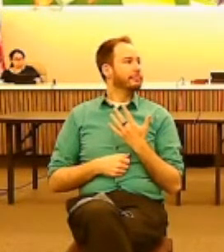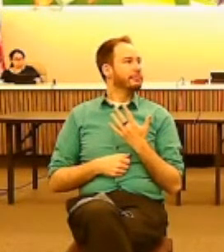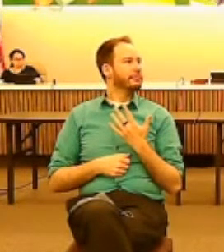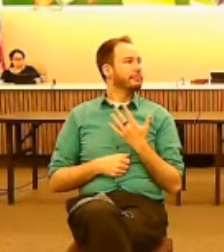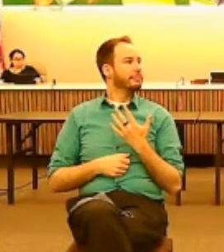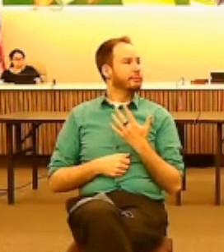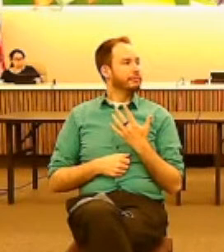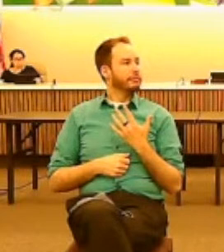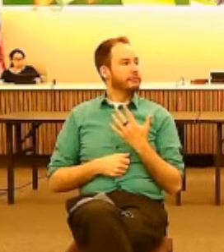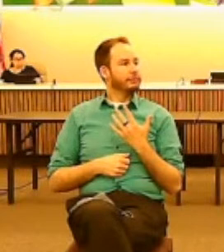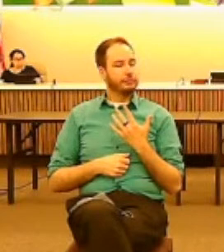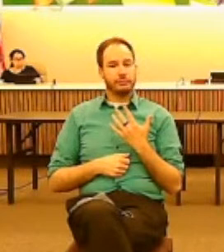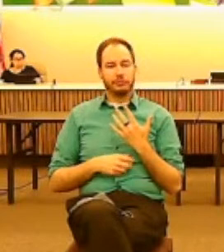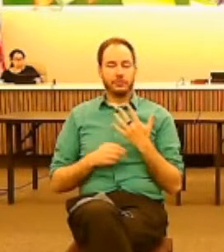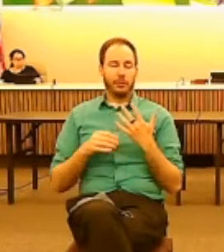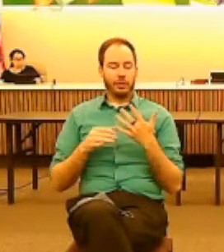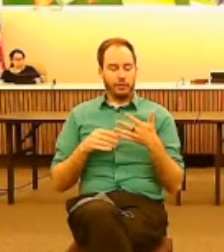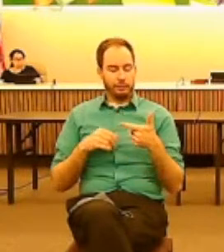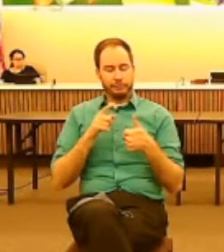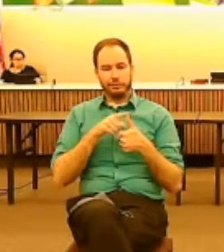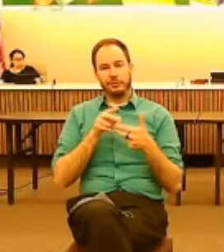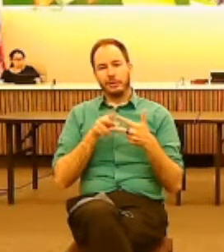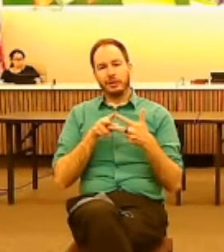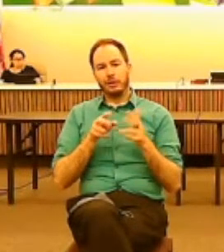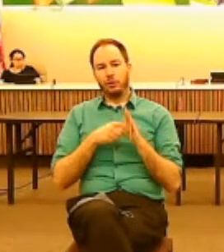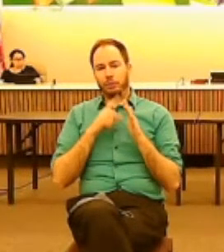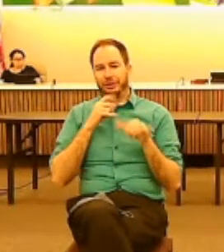The other two conditions are pretty standard.